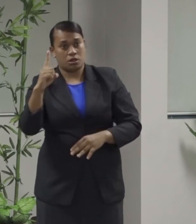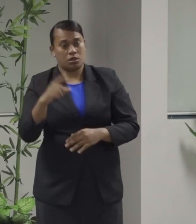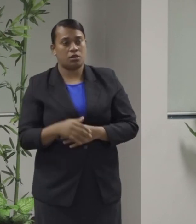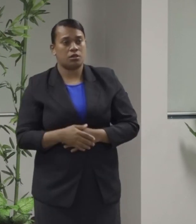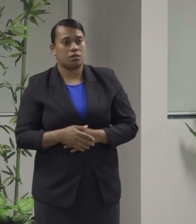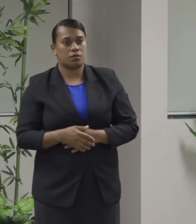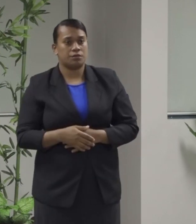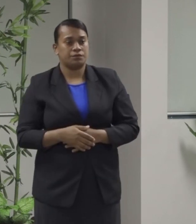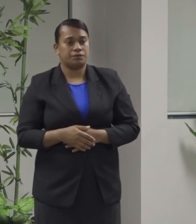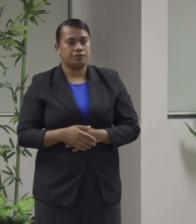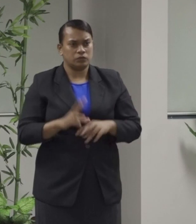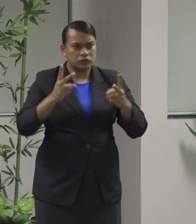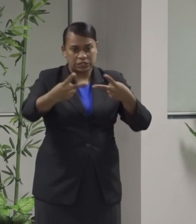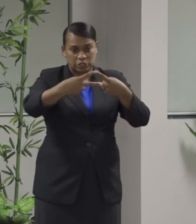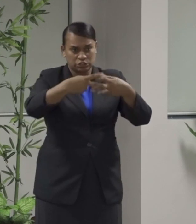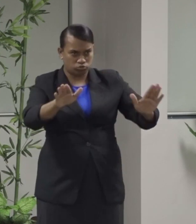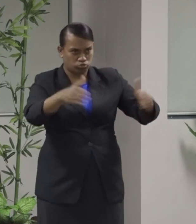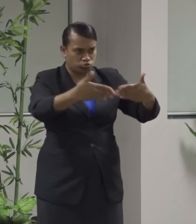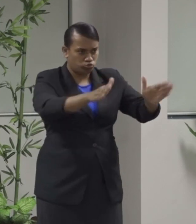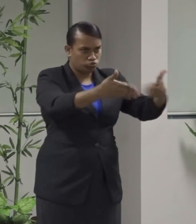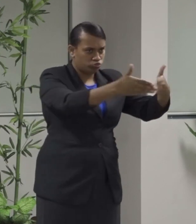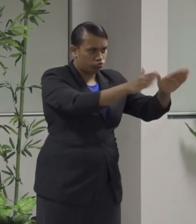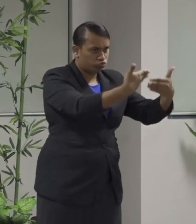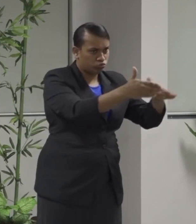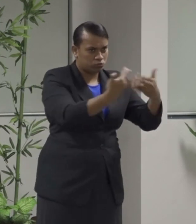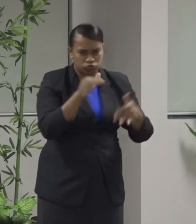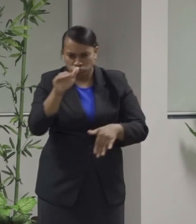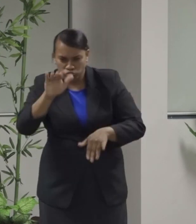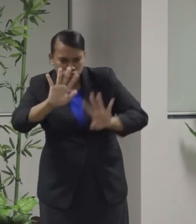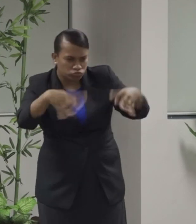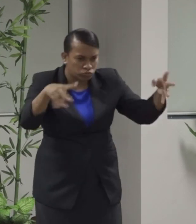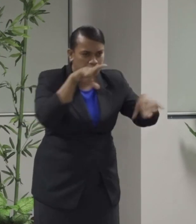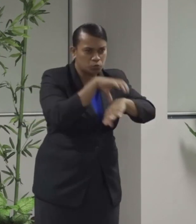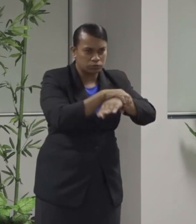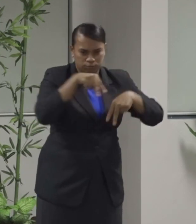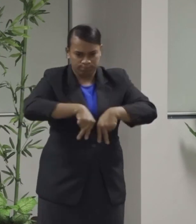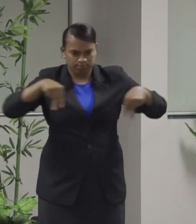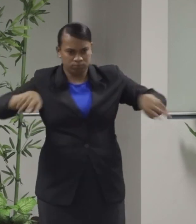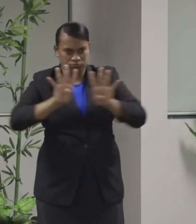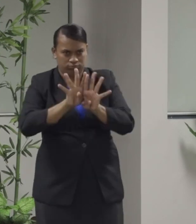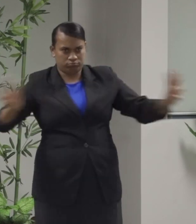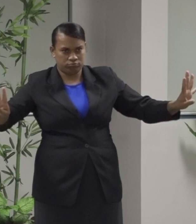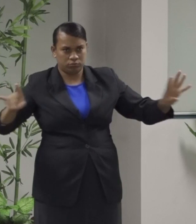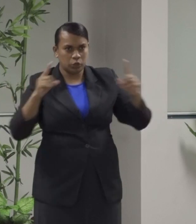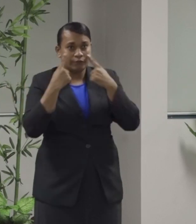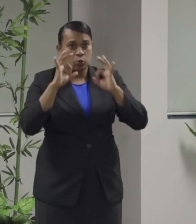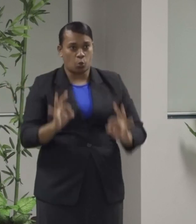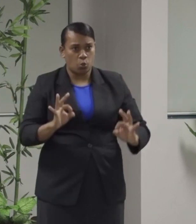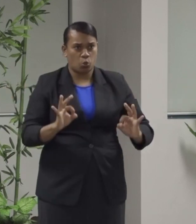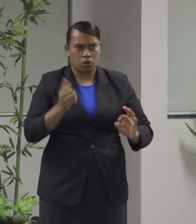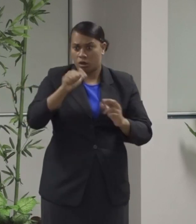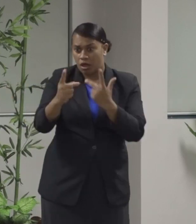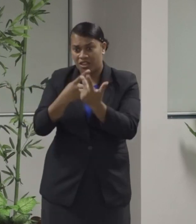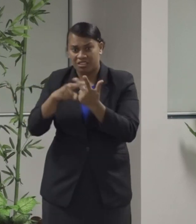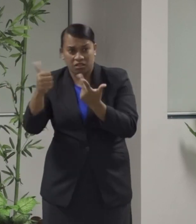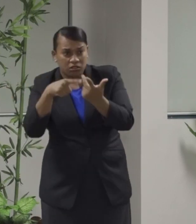country, supplemented by temporary checkpoints and saturation of the area with patrols that we will be doing. In addition to that,